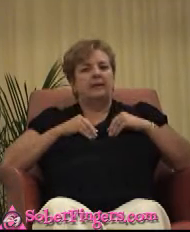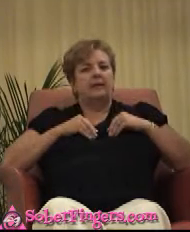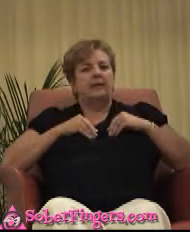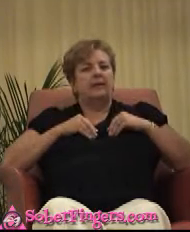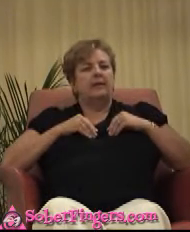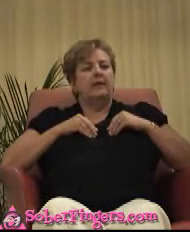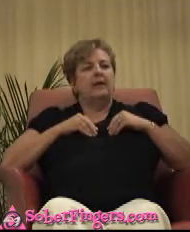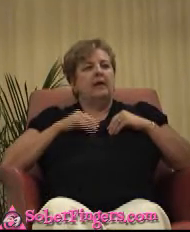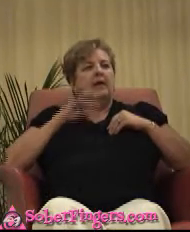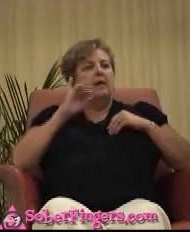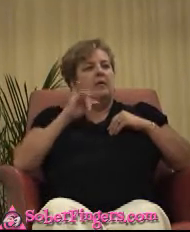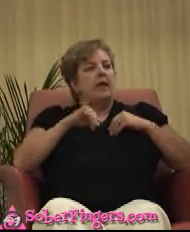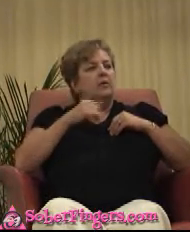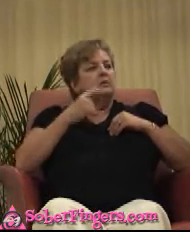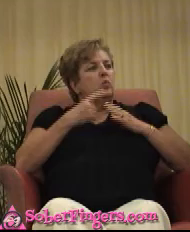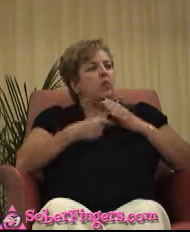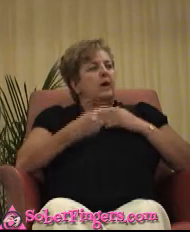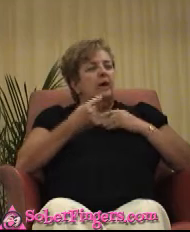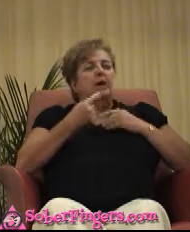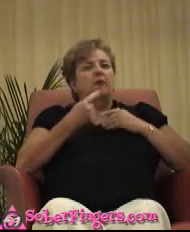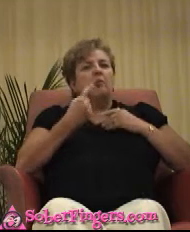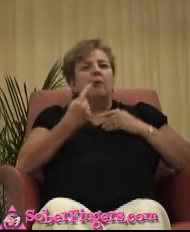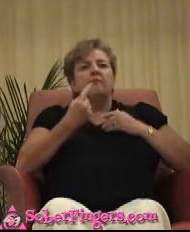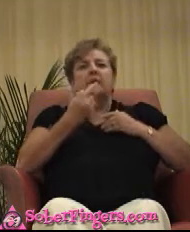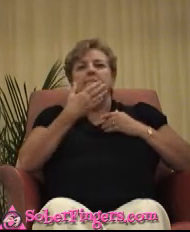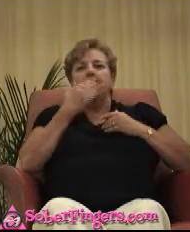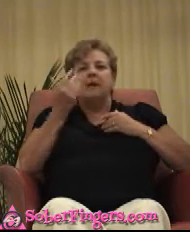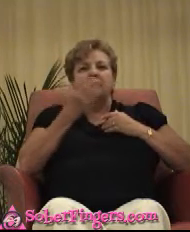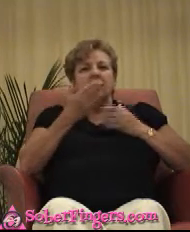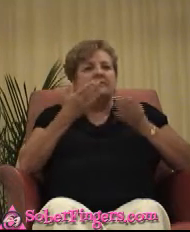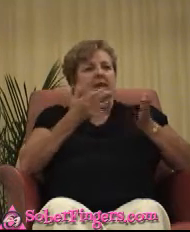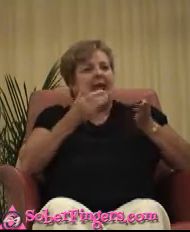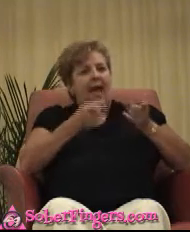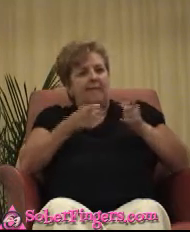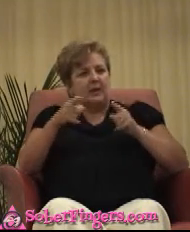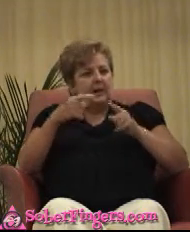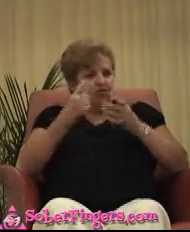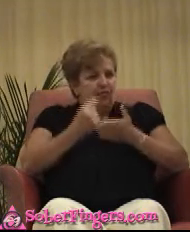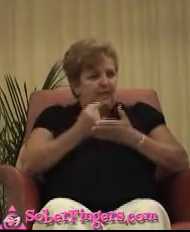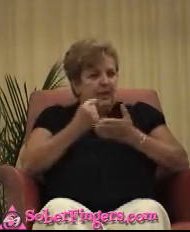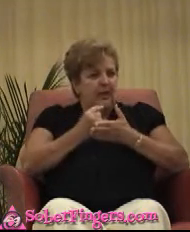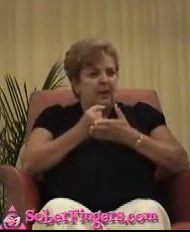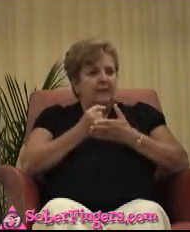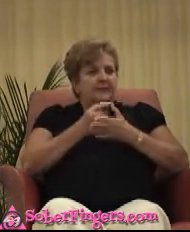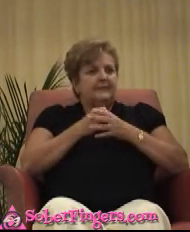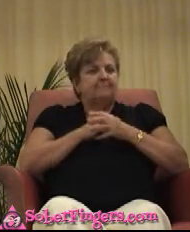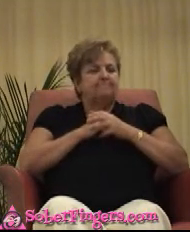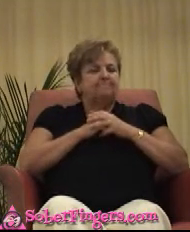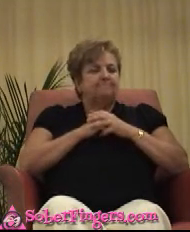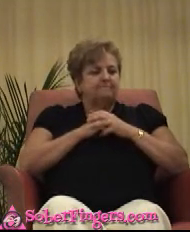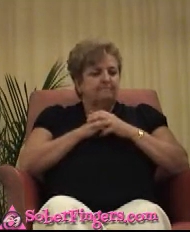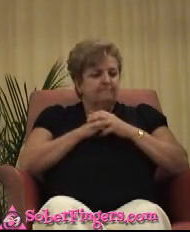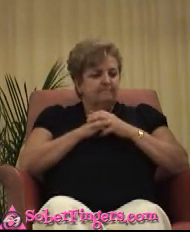treatment, because I began to heal that day. And I finally got a hold of Barbara and said, get a hold of Don. Let's put the family back together